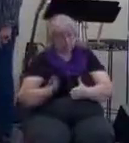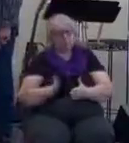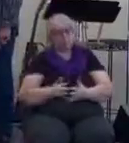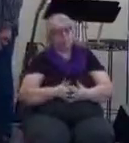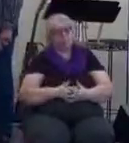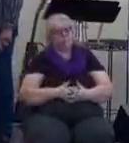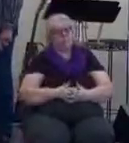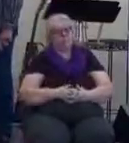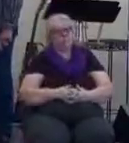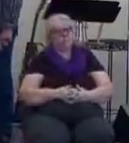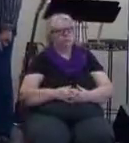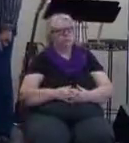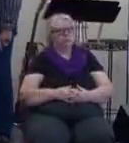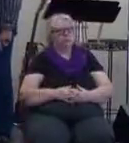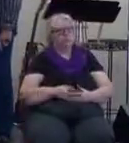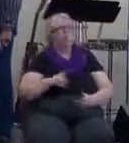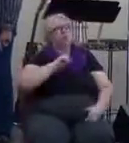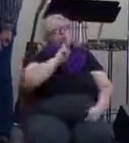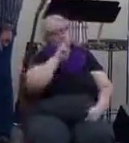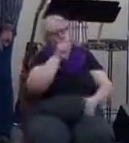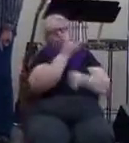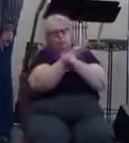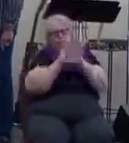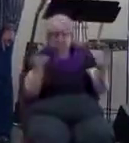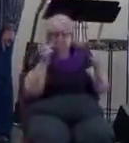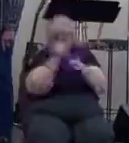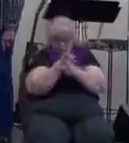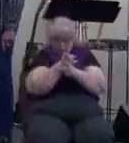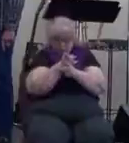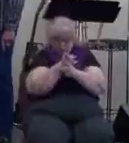Is it not the truth that sets us free?